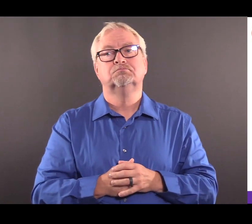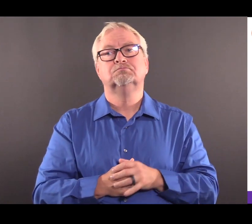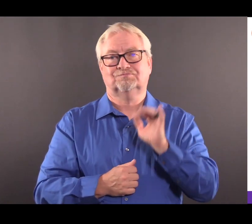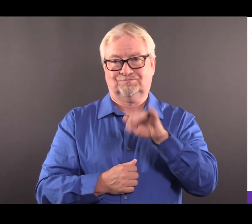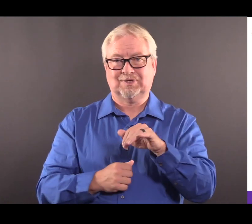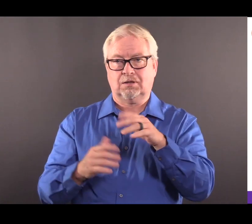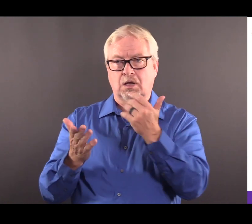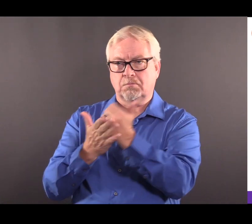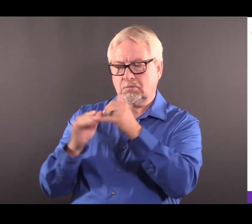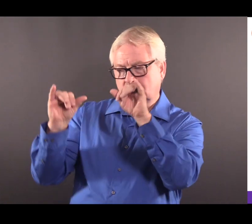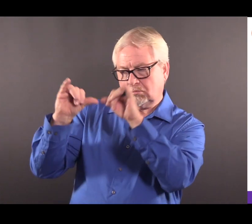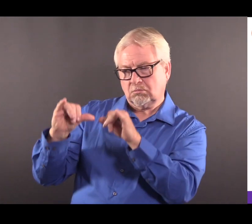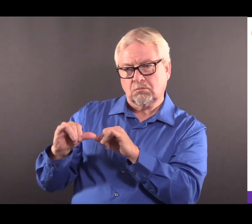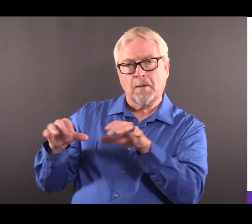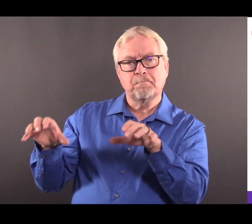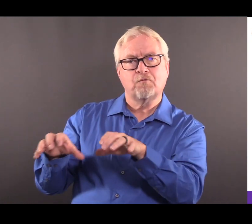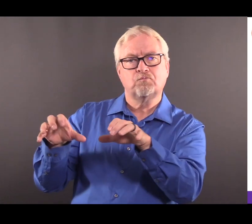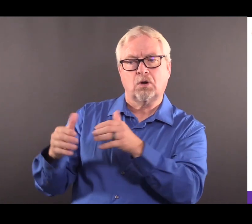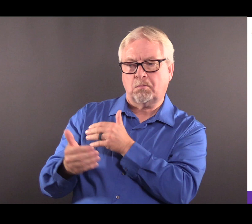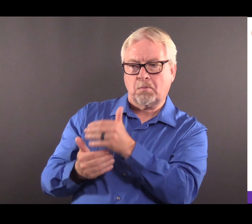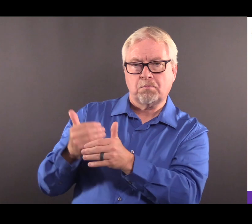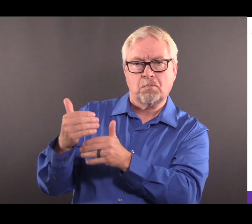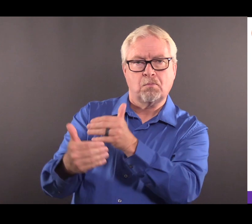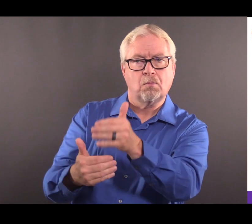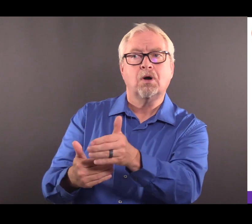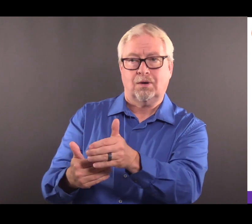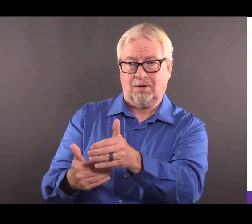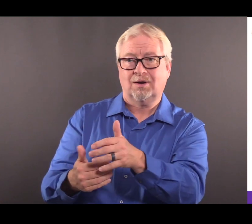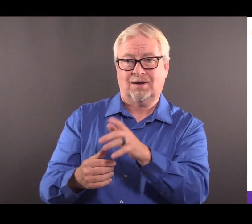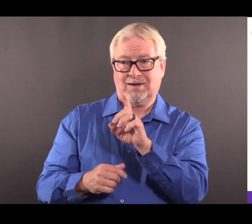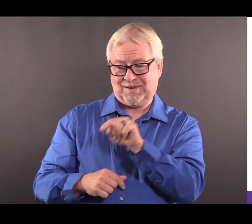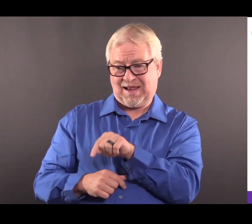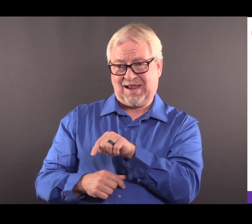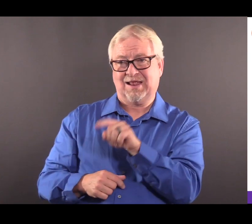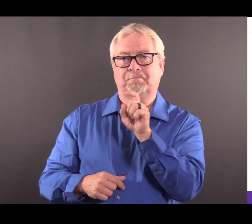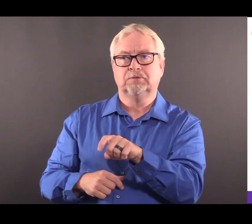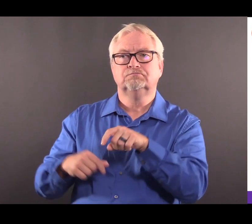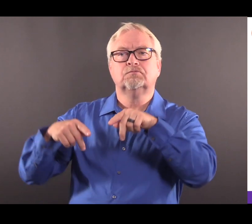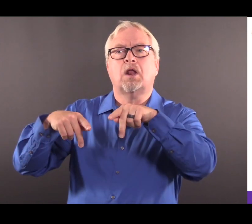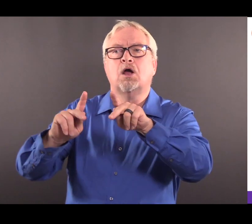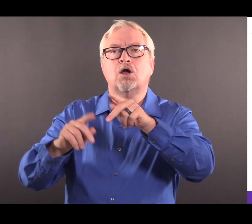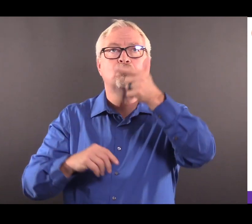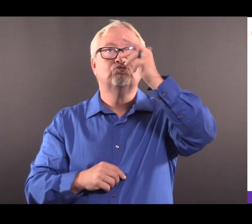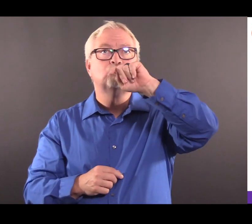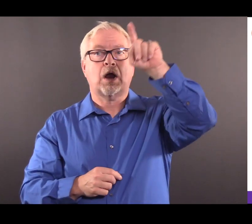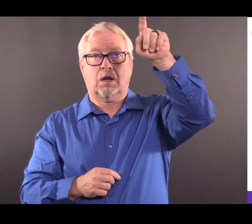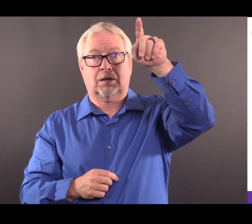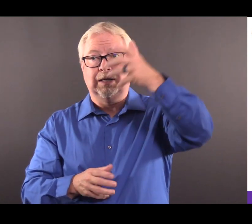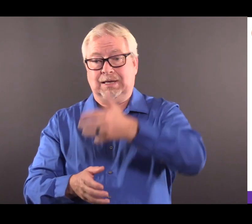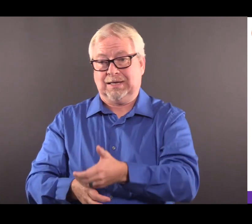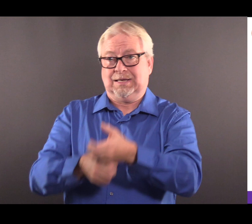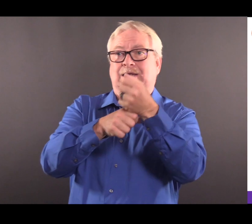support reporting and performance measurements. The data must permit grantees